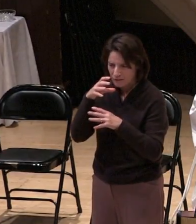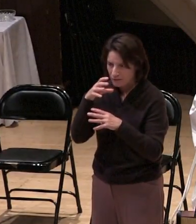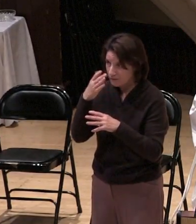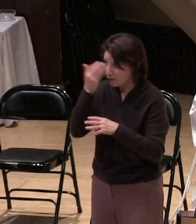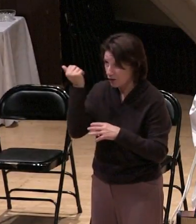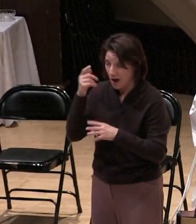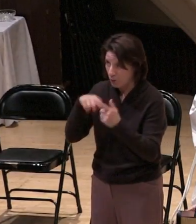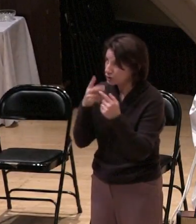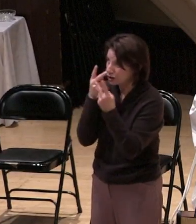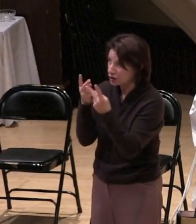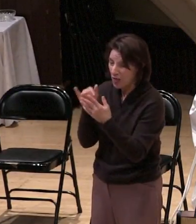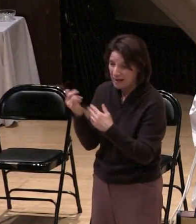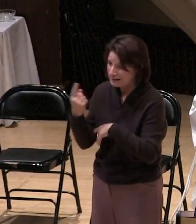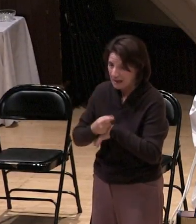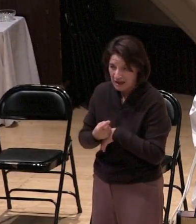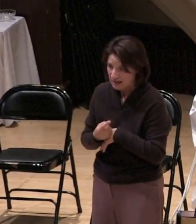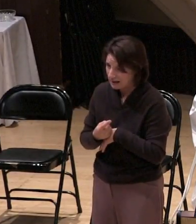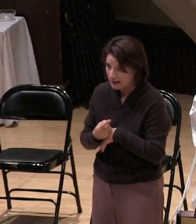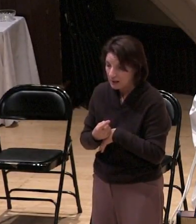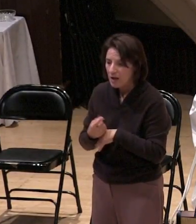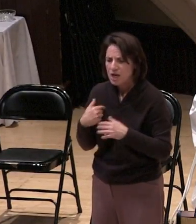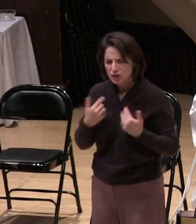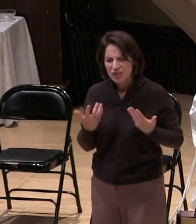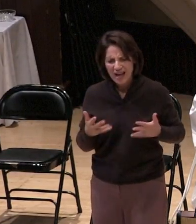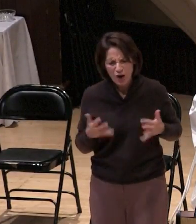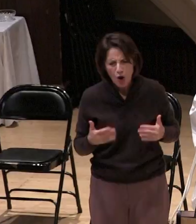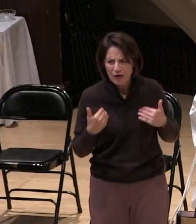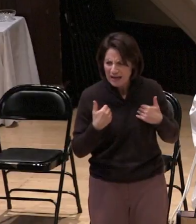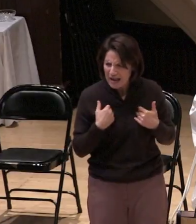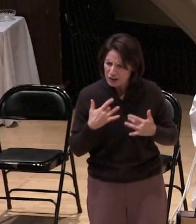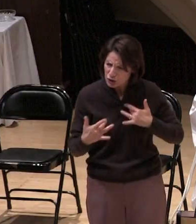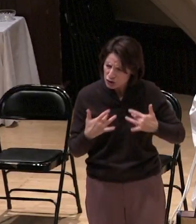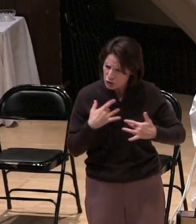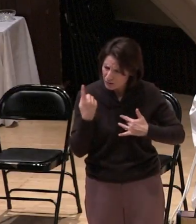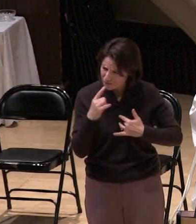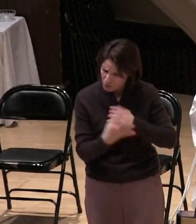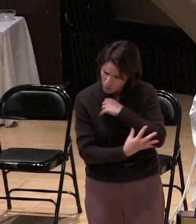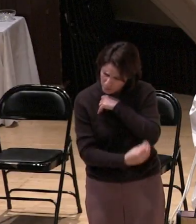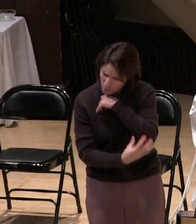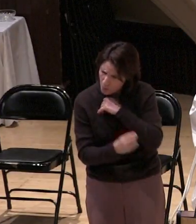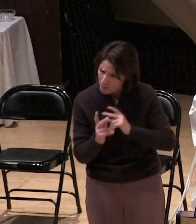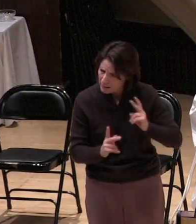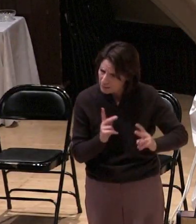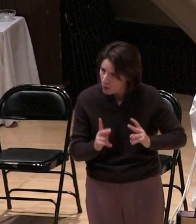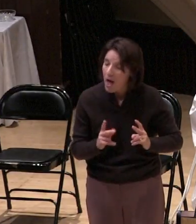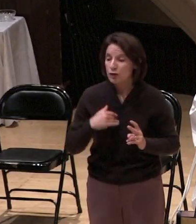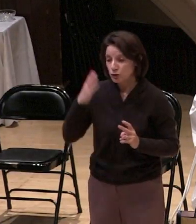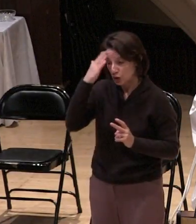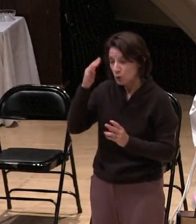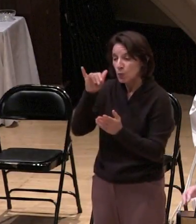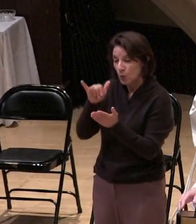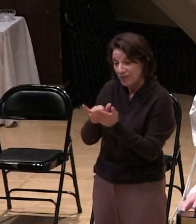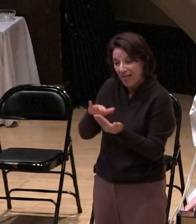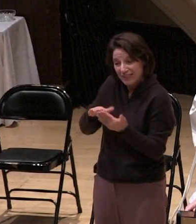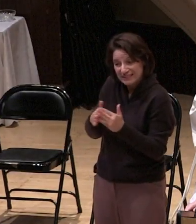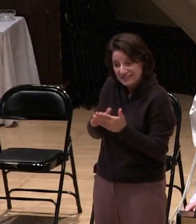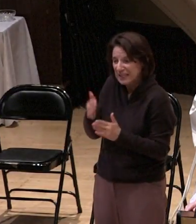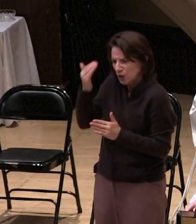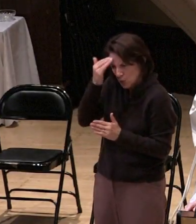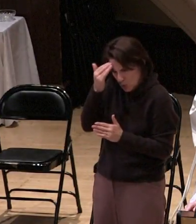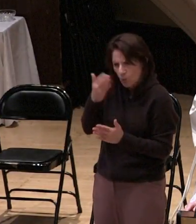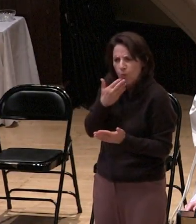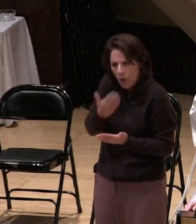day. She already had a concern for the poor, and she knew that the city of Manhattan knew very